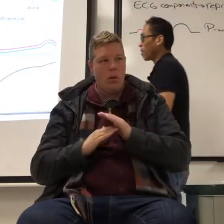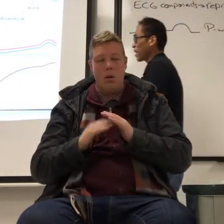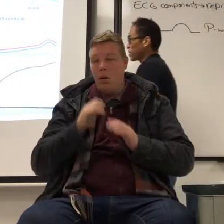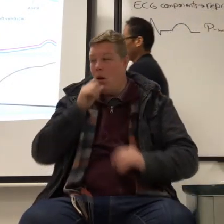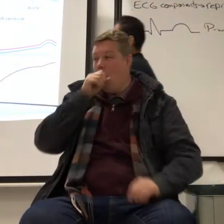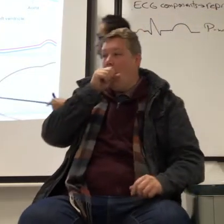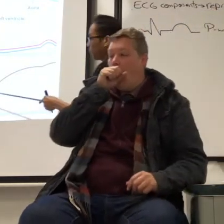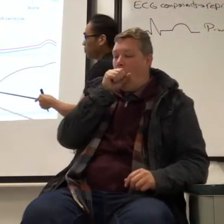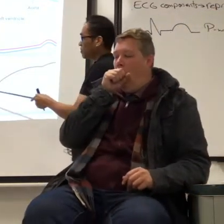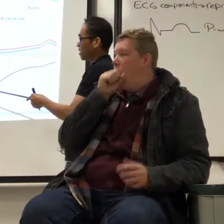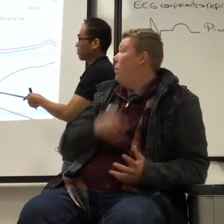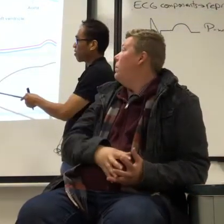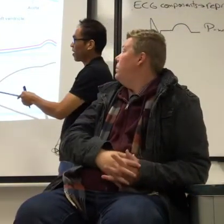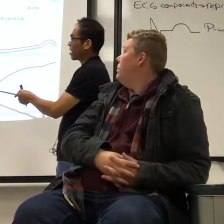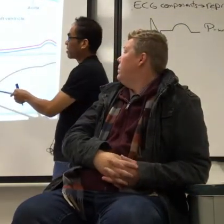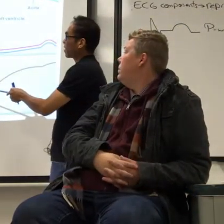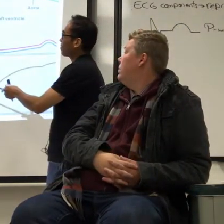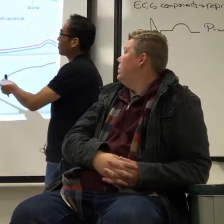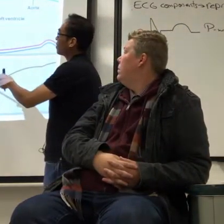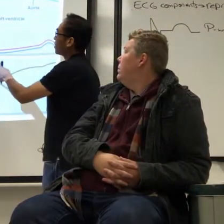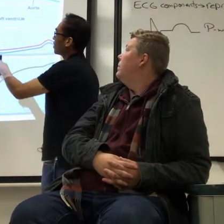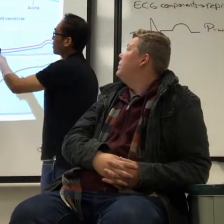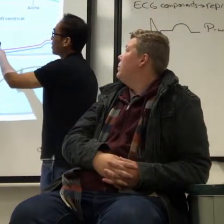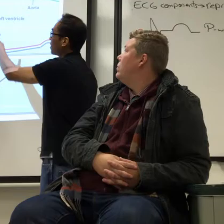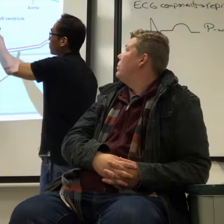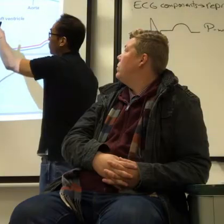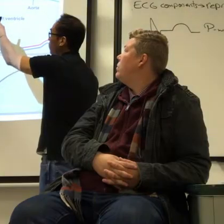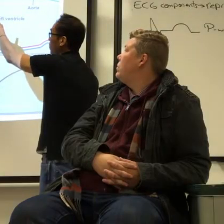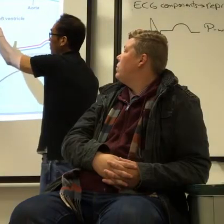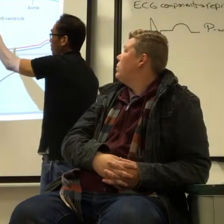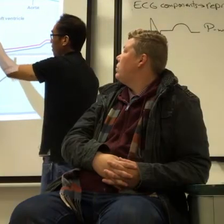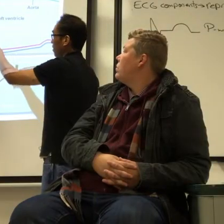are in the cardiac cycle. So hopefully you studied the cardiac cycle.